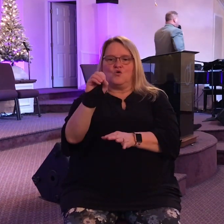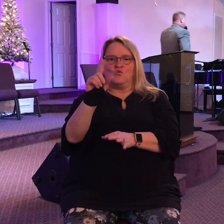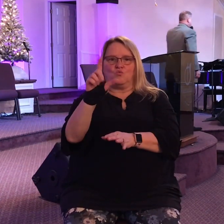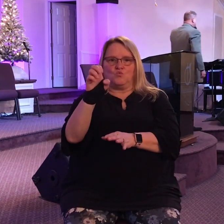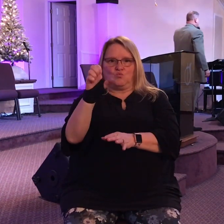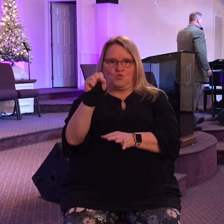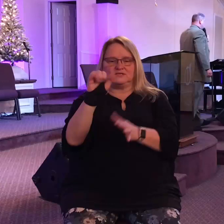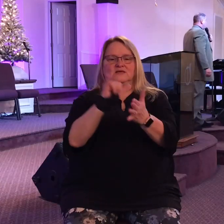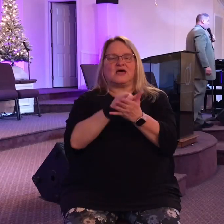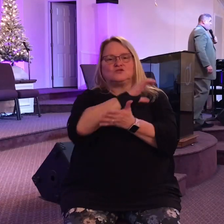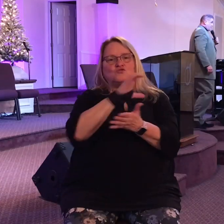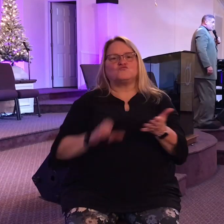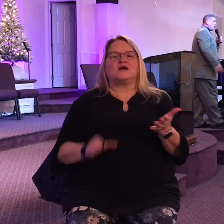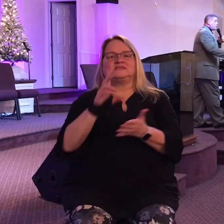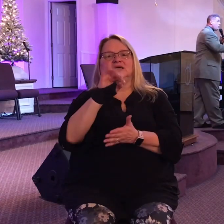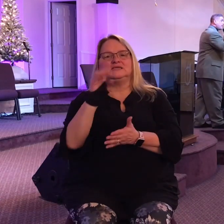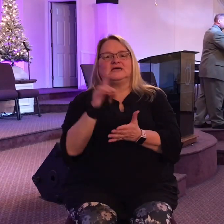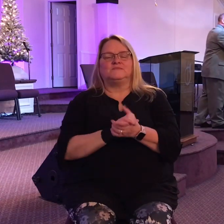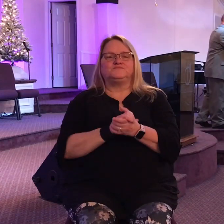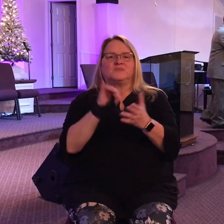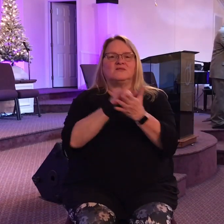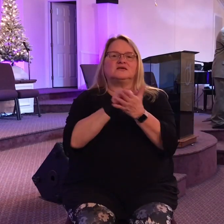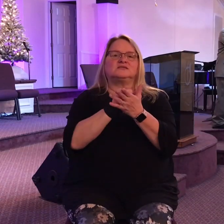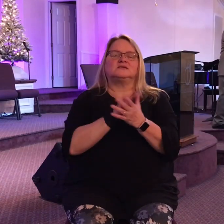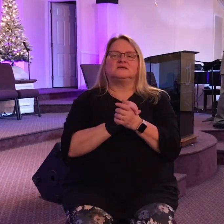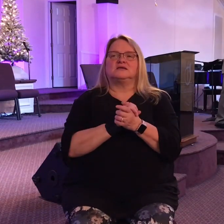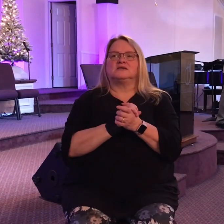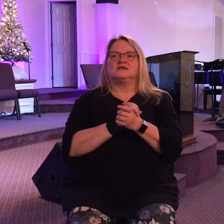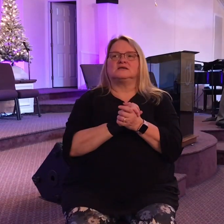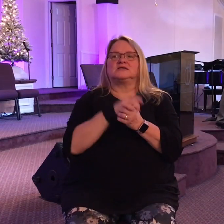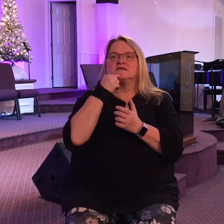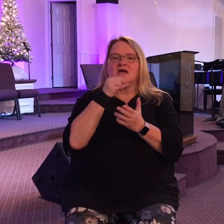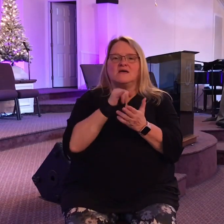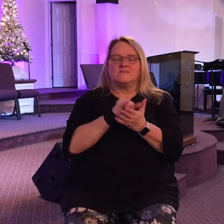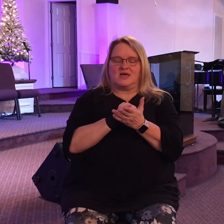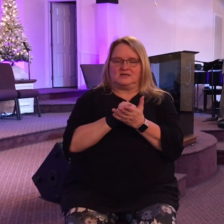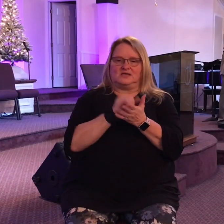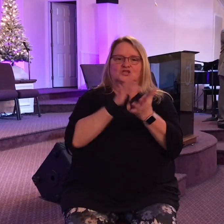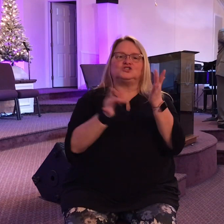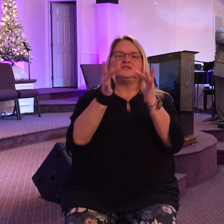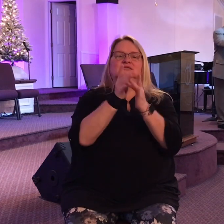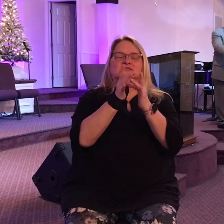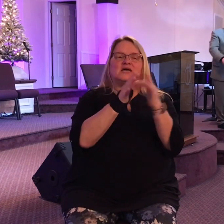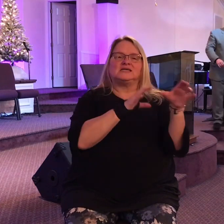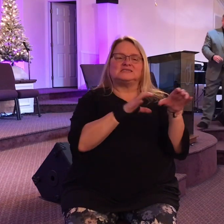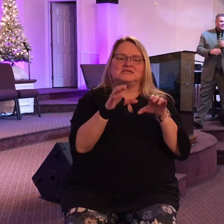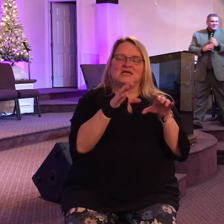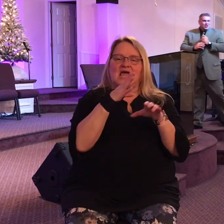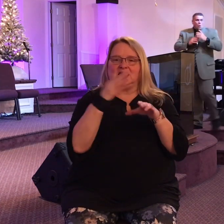the former treatise I wrote to you, O Theophilus, of all the things that Jesus both began to do and